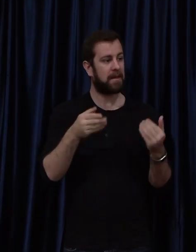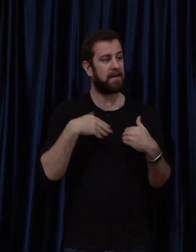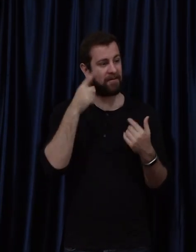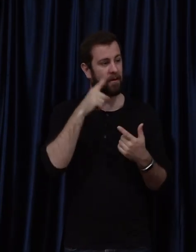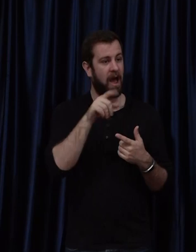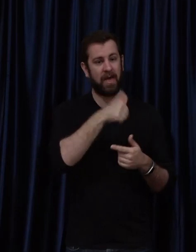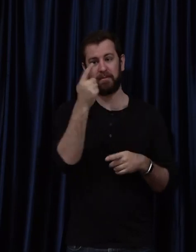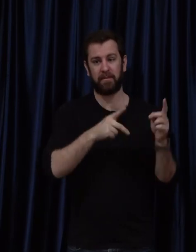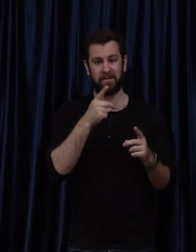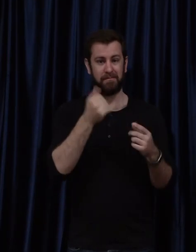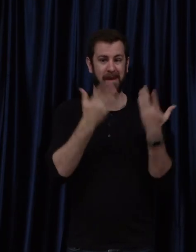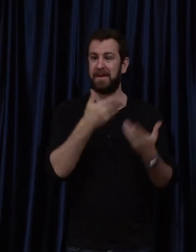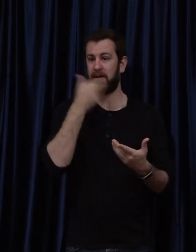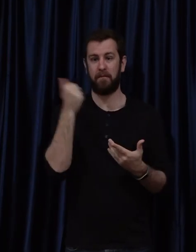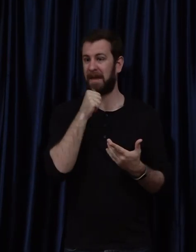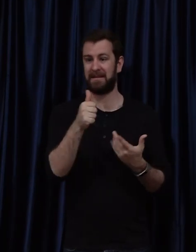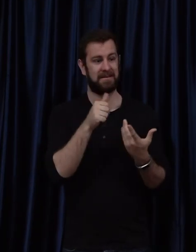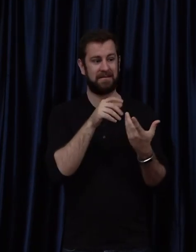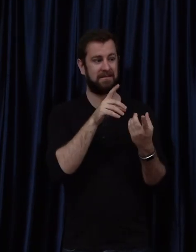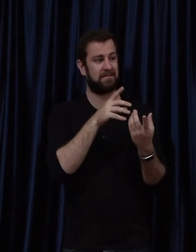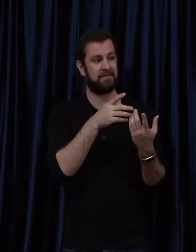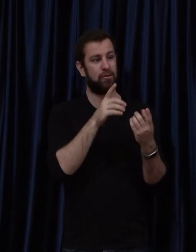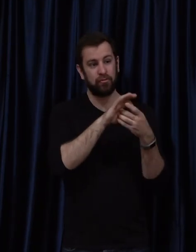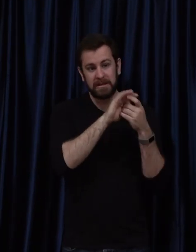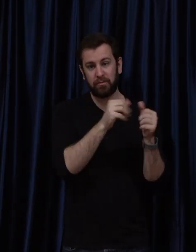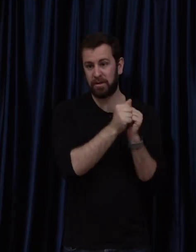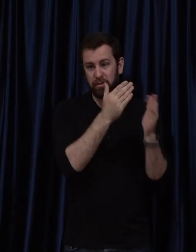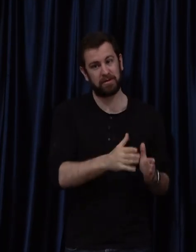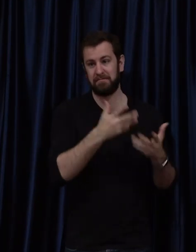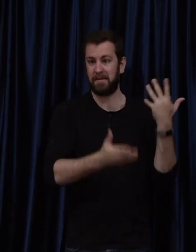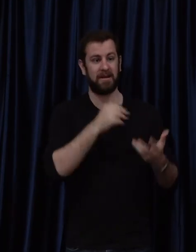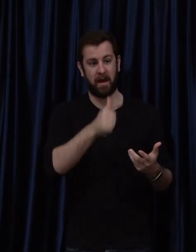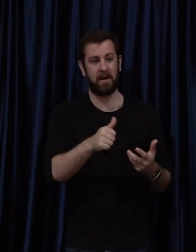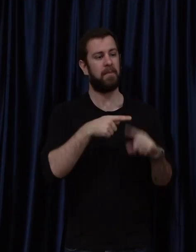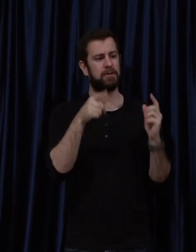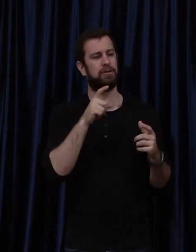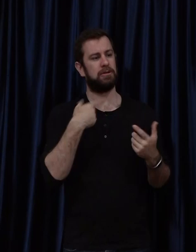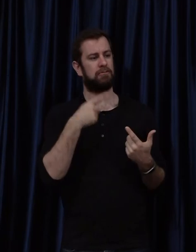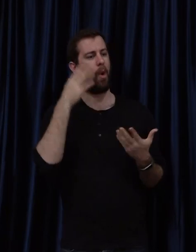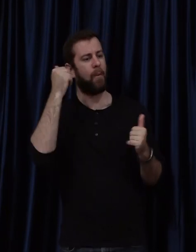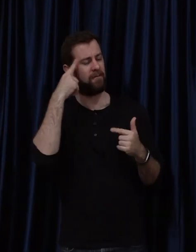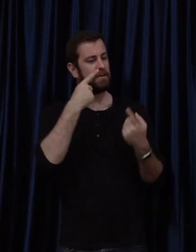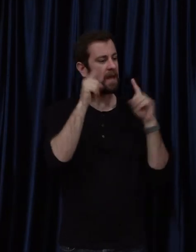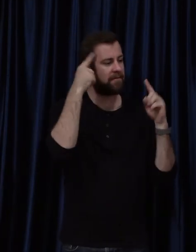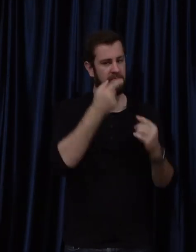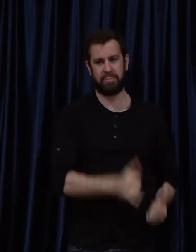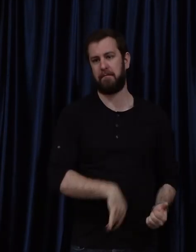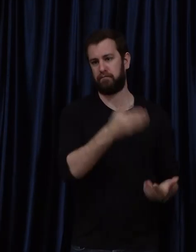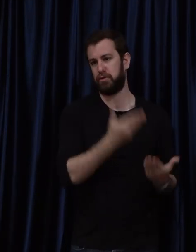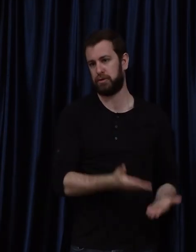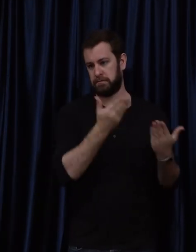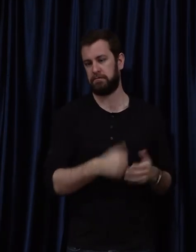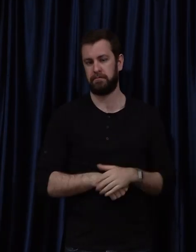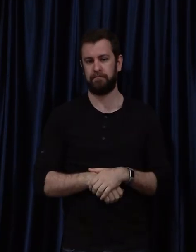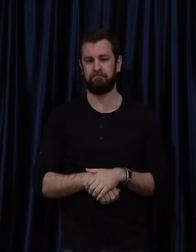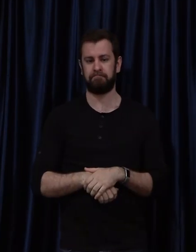did not have the best of relationship. I came across, we live in a world today where people go for these motivational